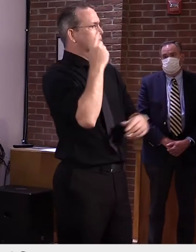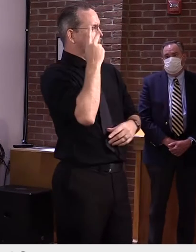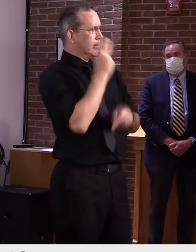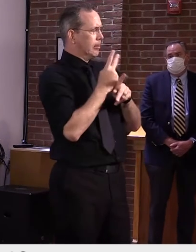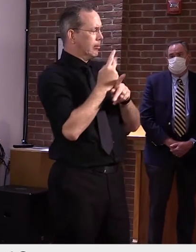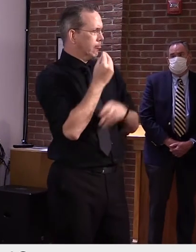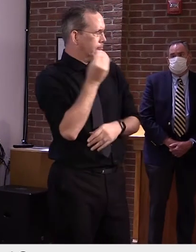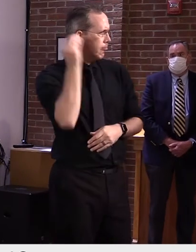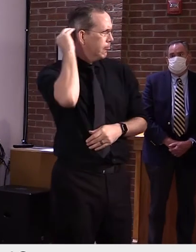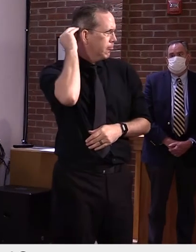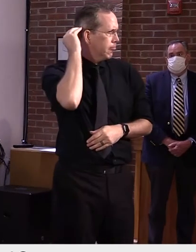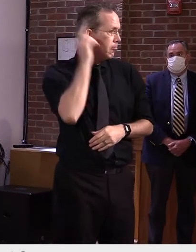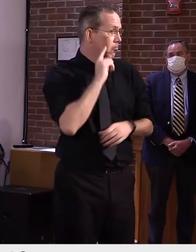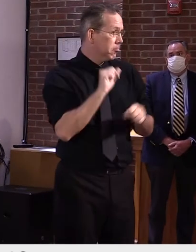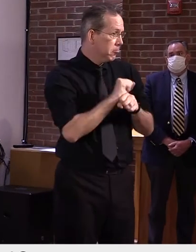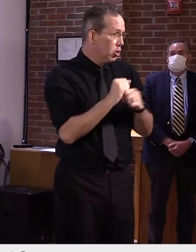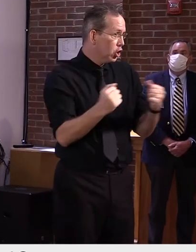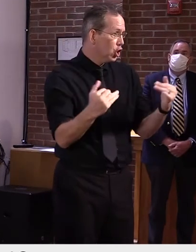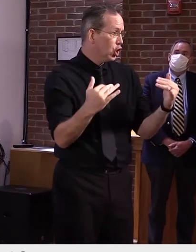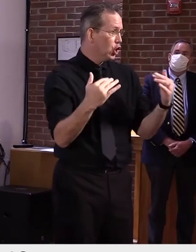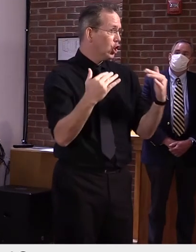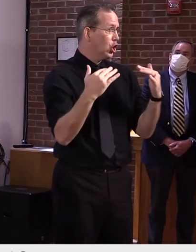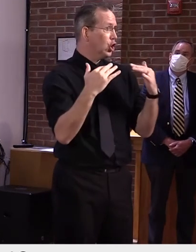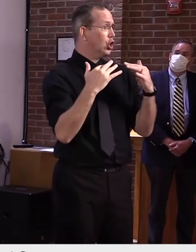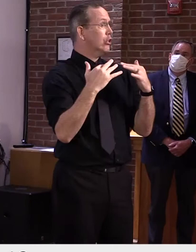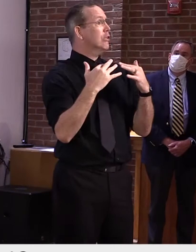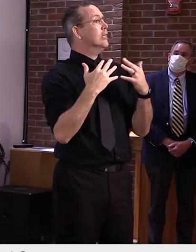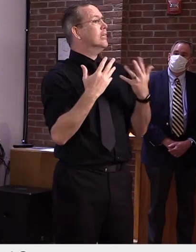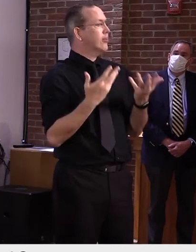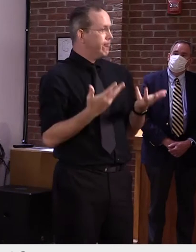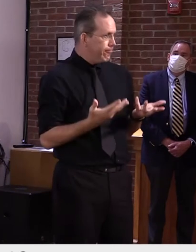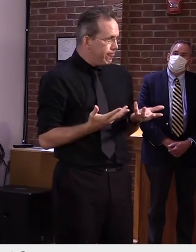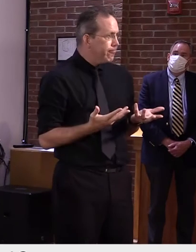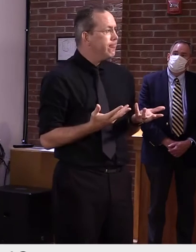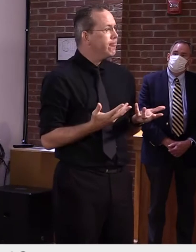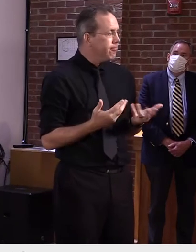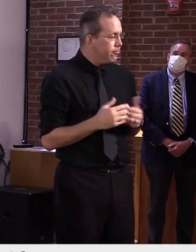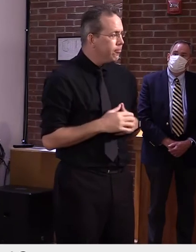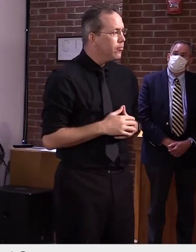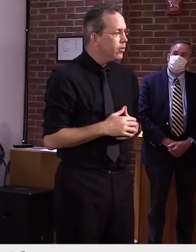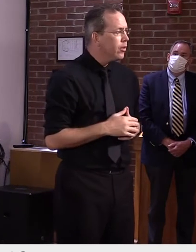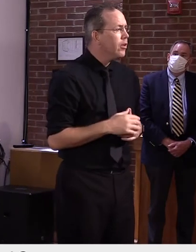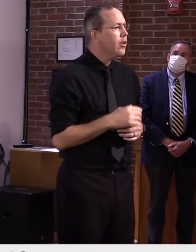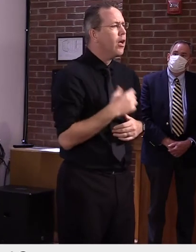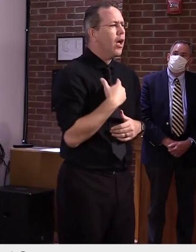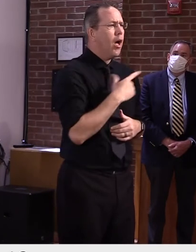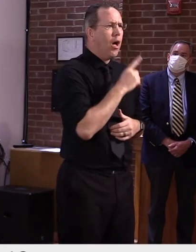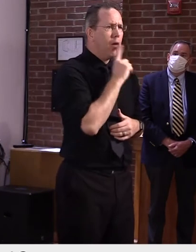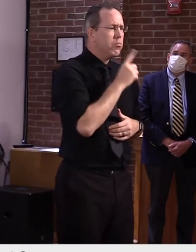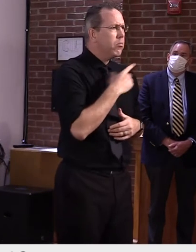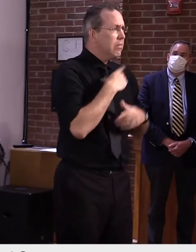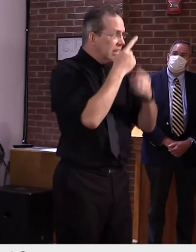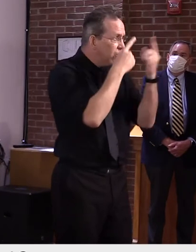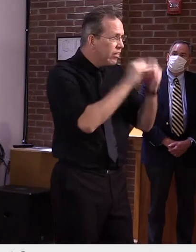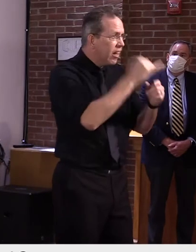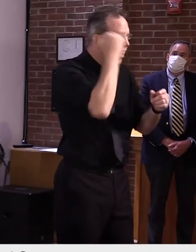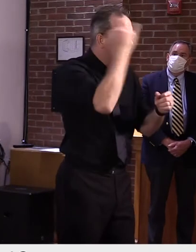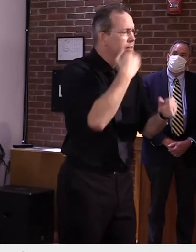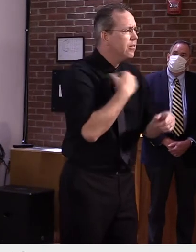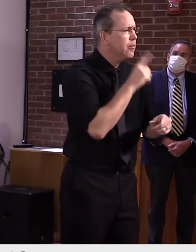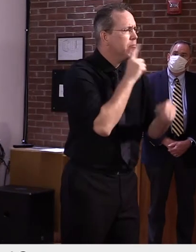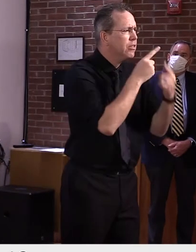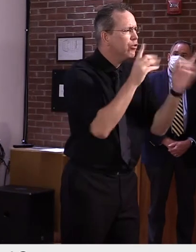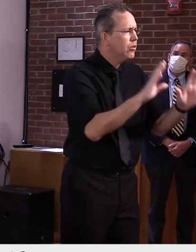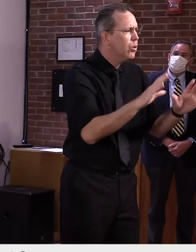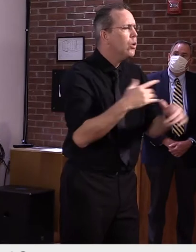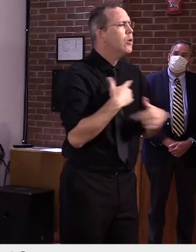but um but again uh it's really you know no disagreement on the use of mass i think uh everyone should